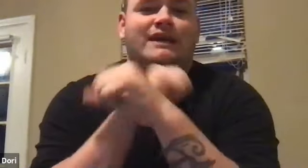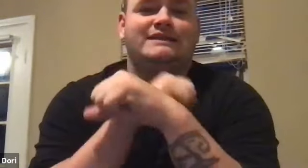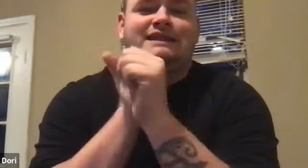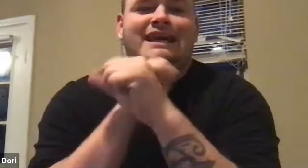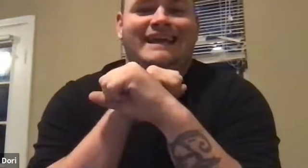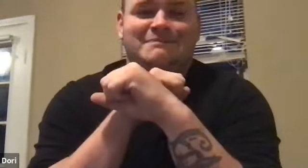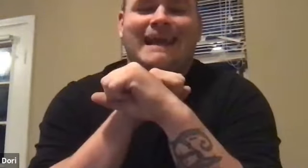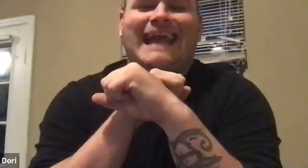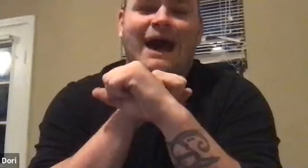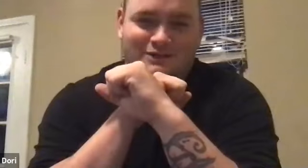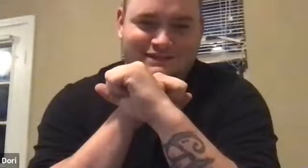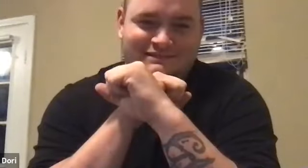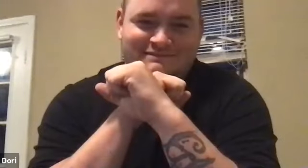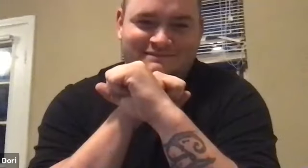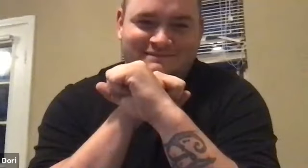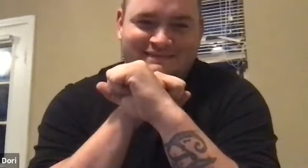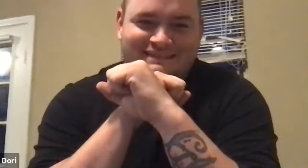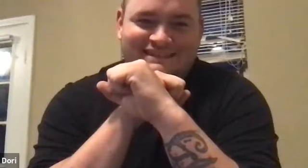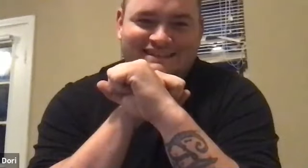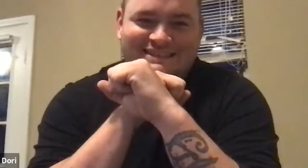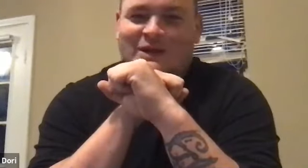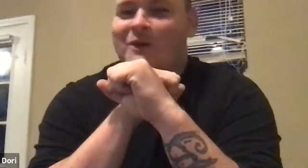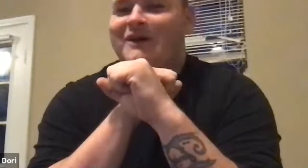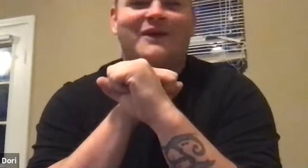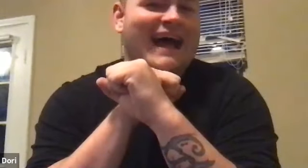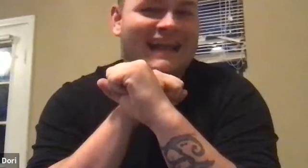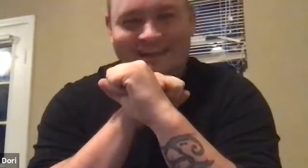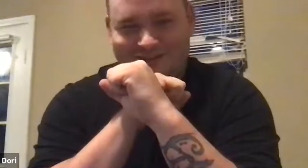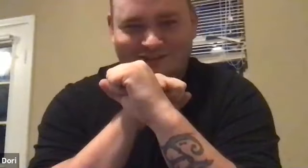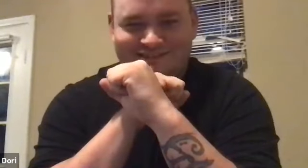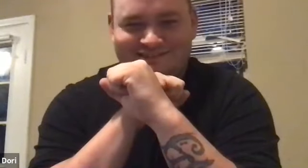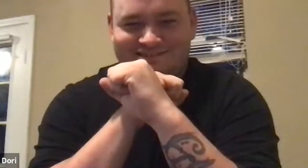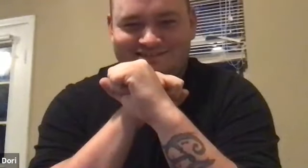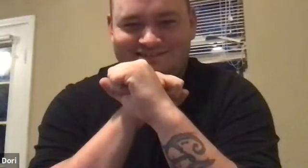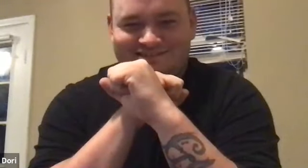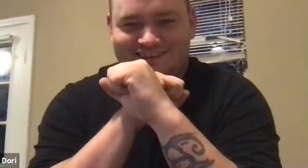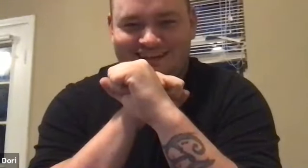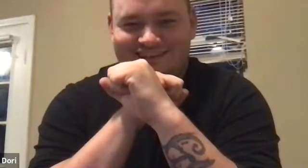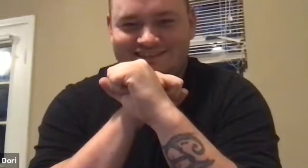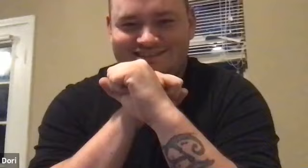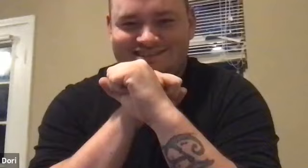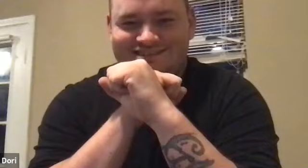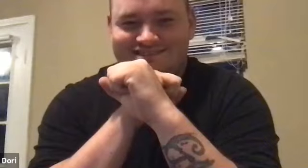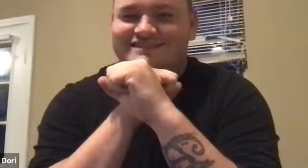this, it's make out. So you don't want to do that either. Okay?